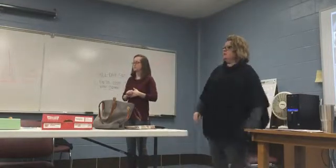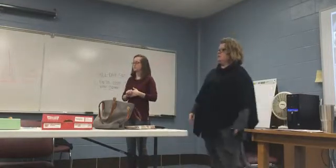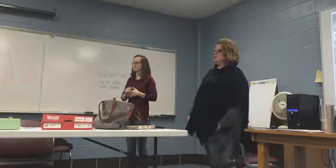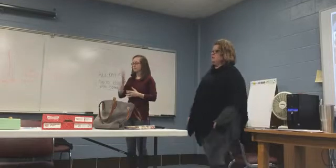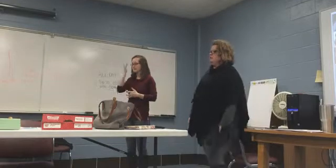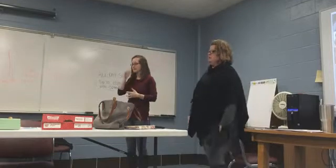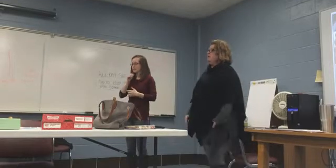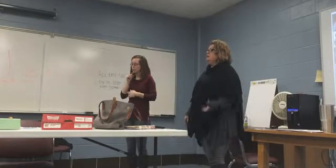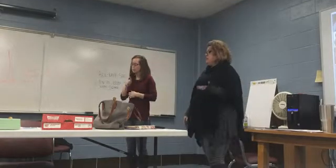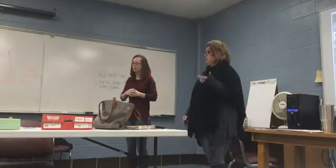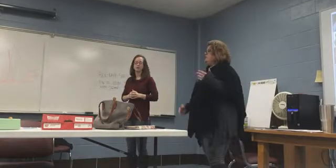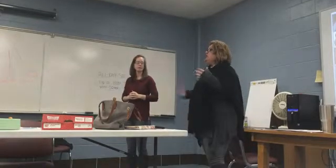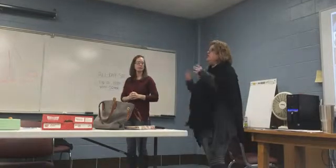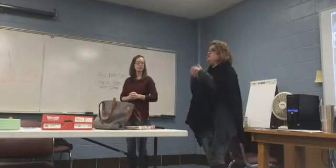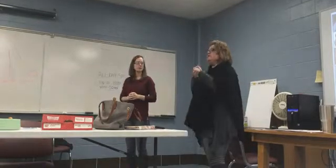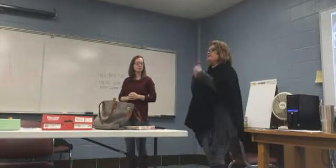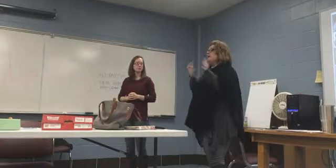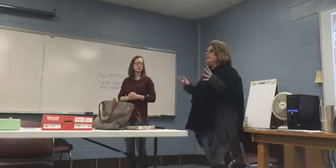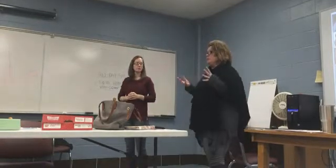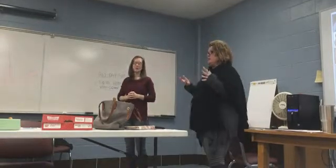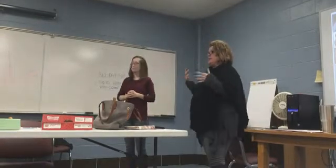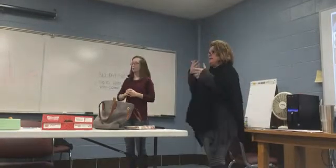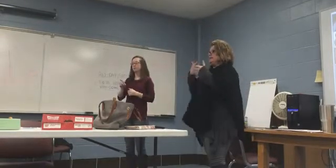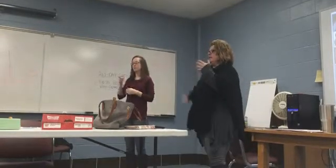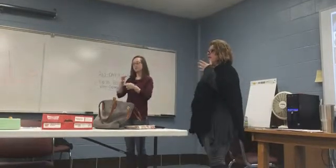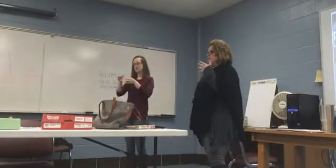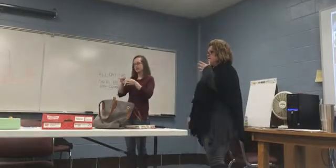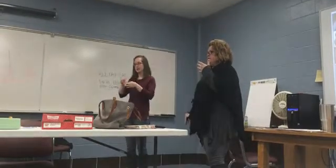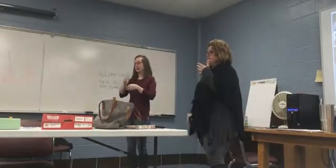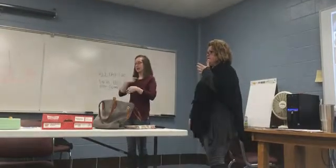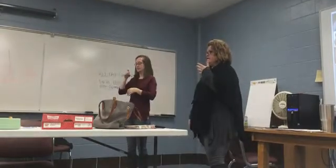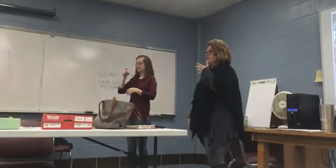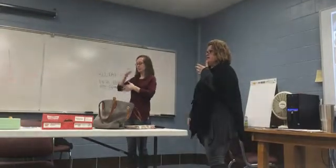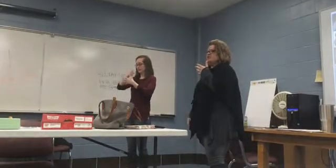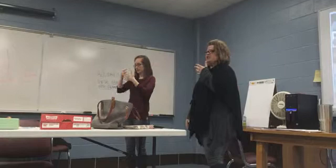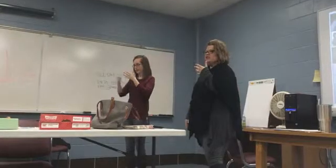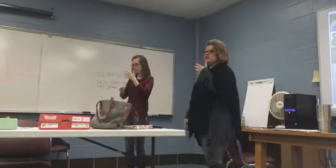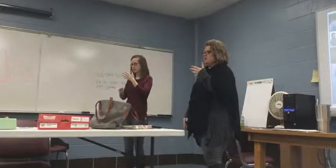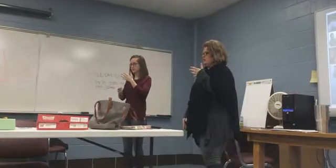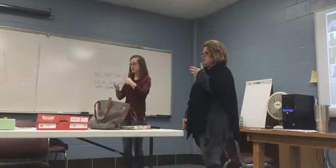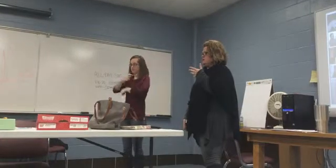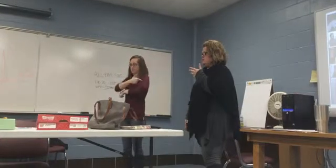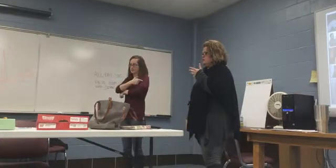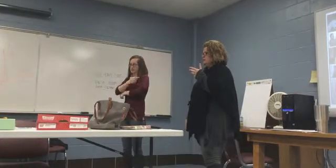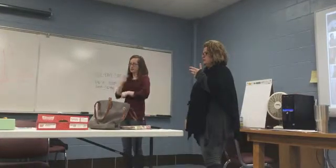won't. But you know, you've explained what it is. I need a list of what some of those vaccinations are.